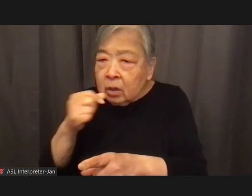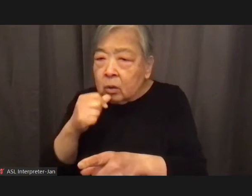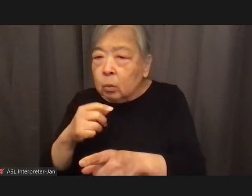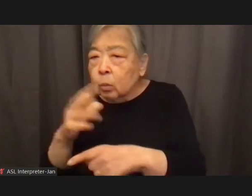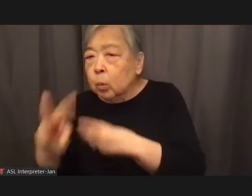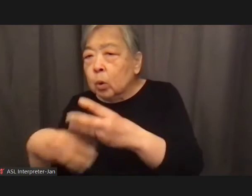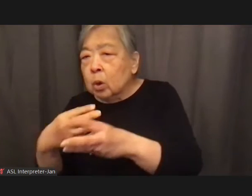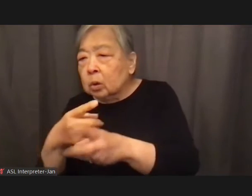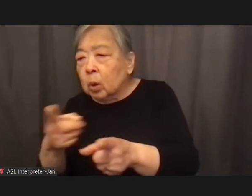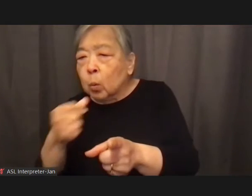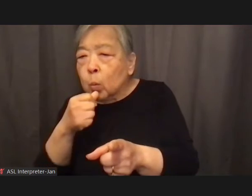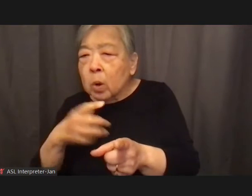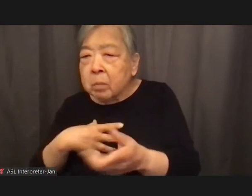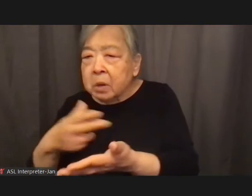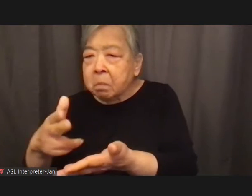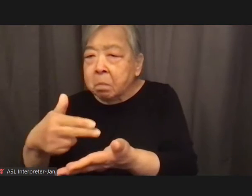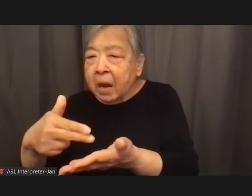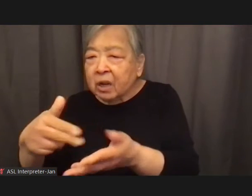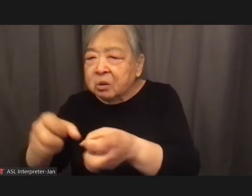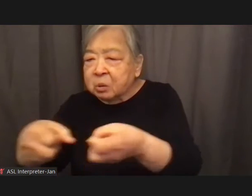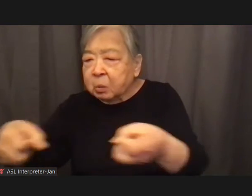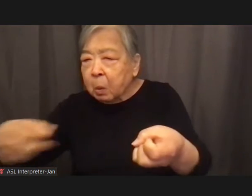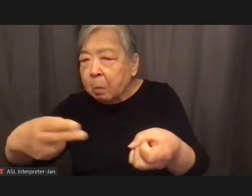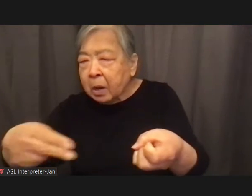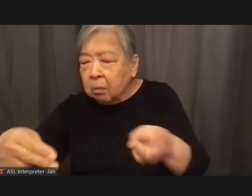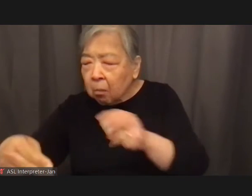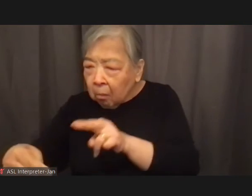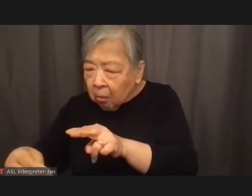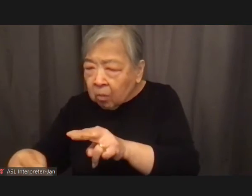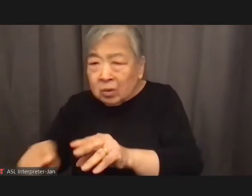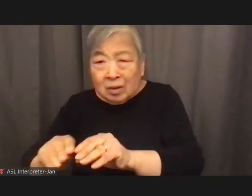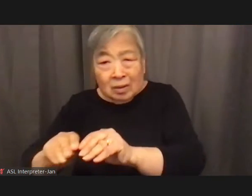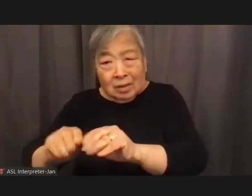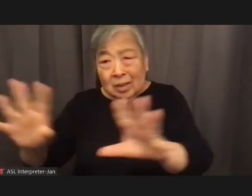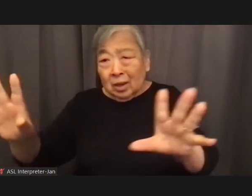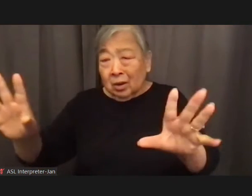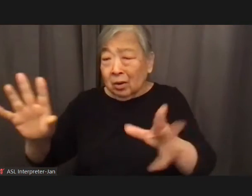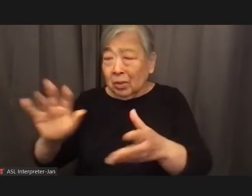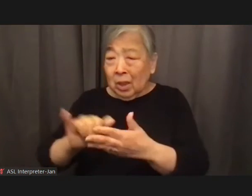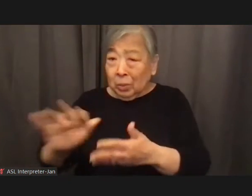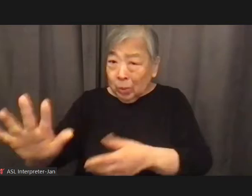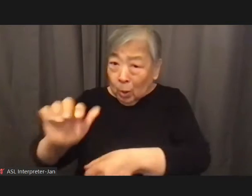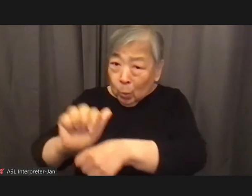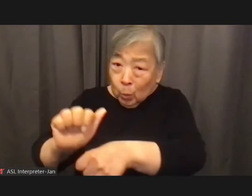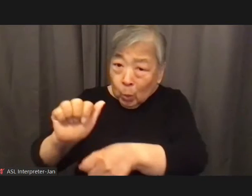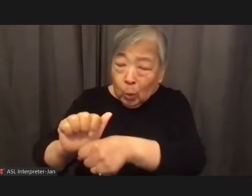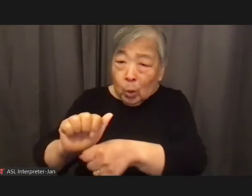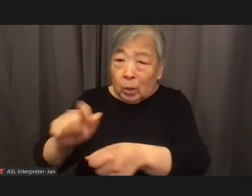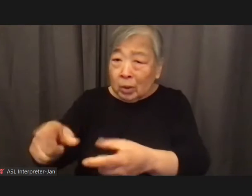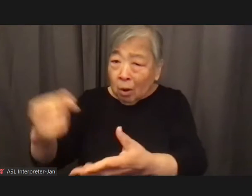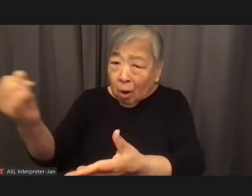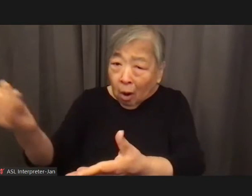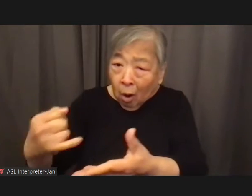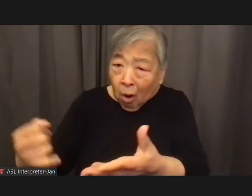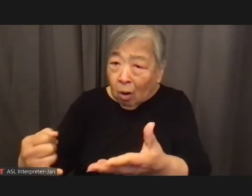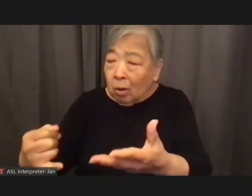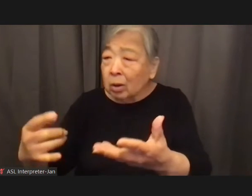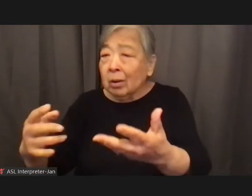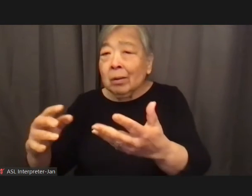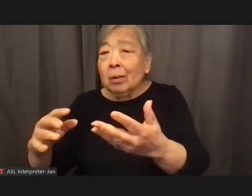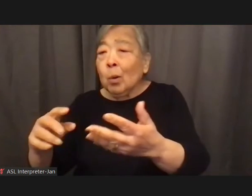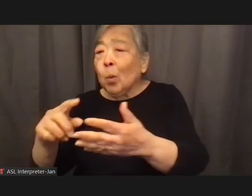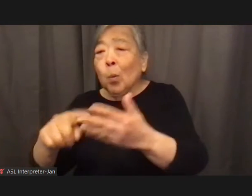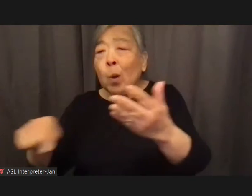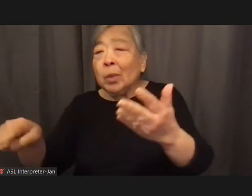clear that their work, their visual representation, the topics they choose